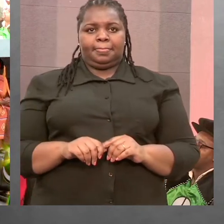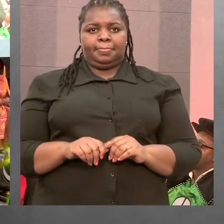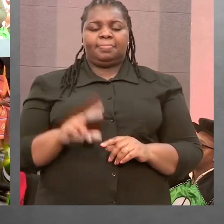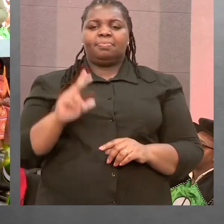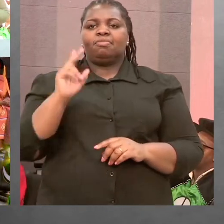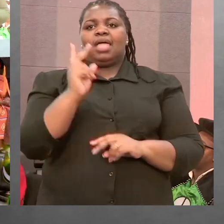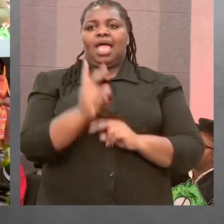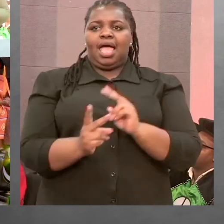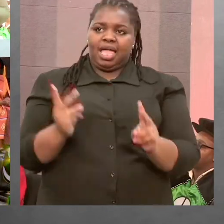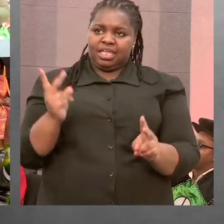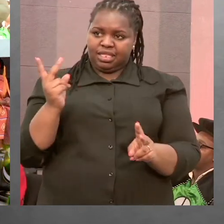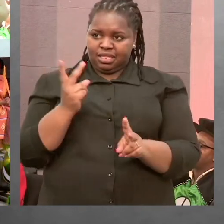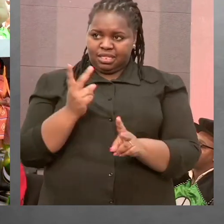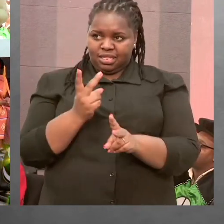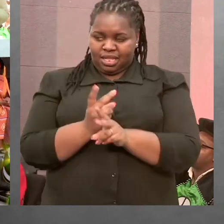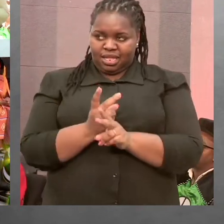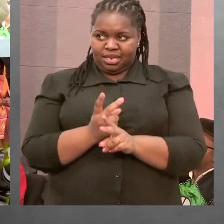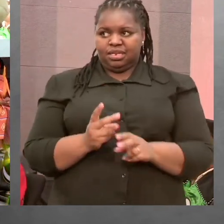Again,